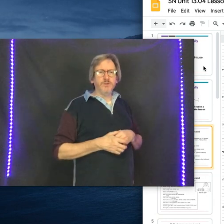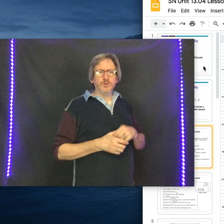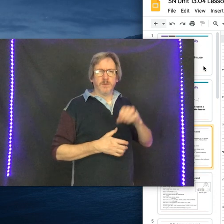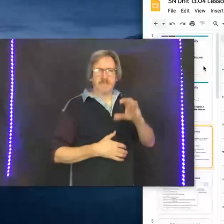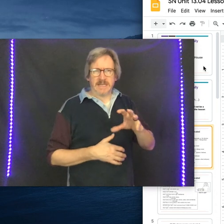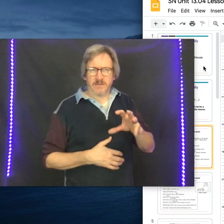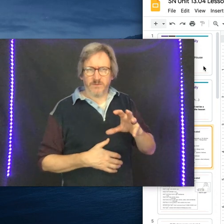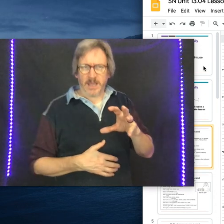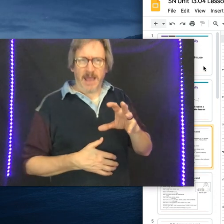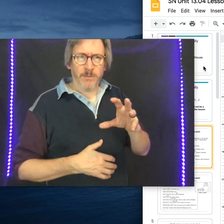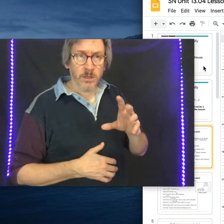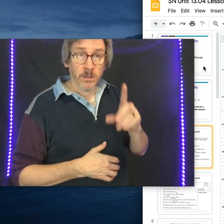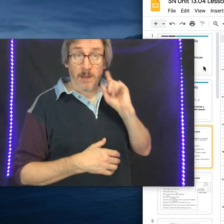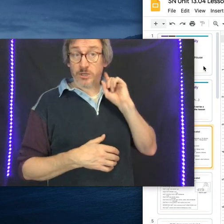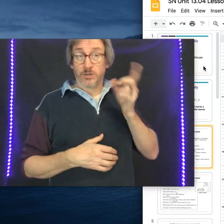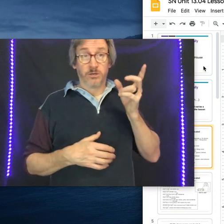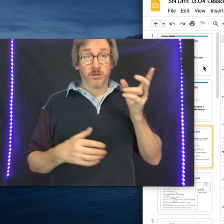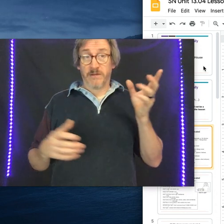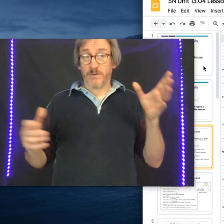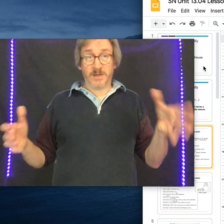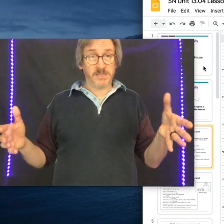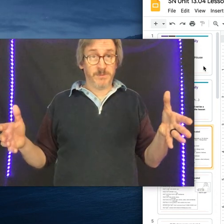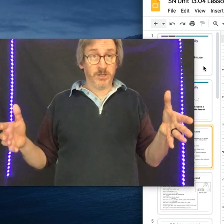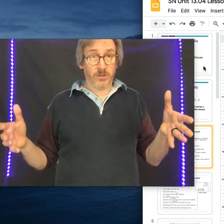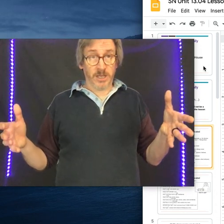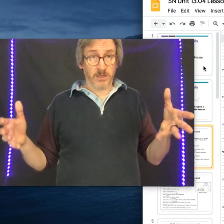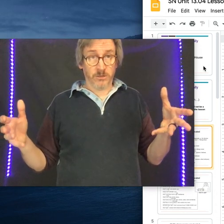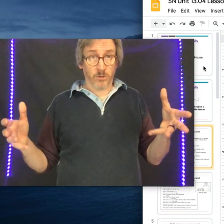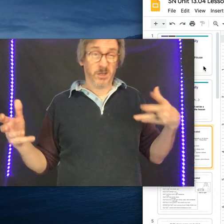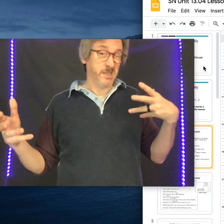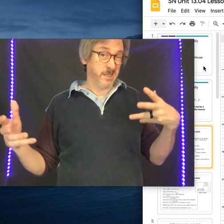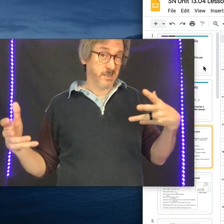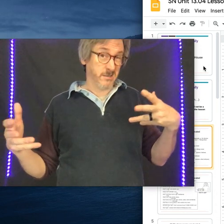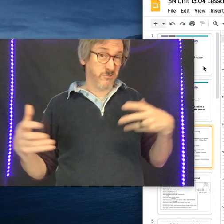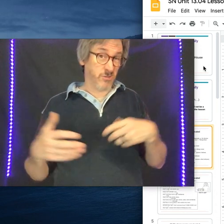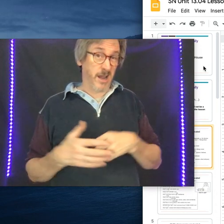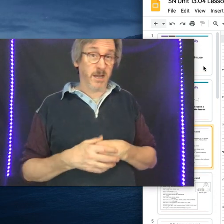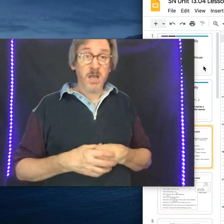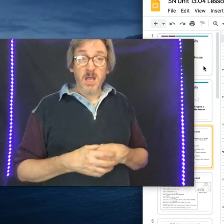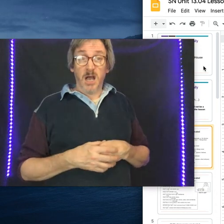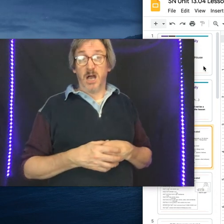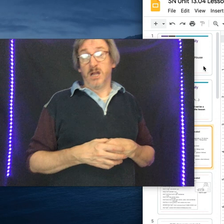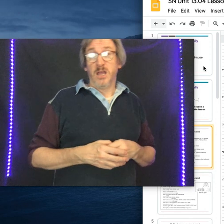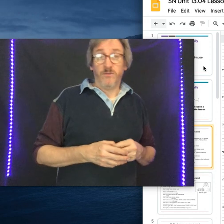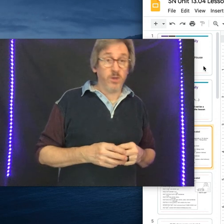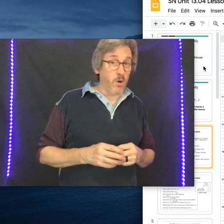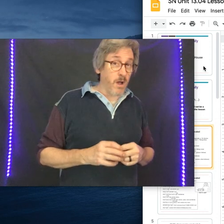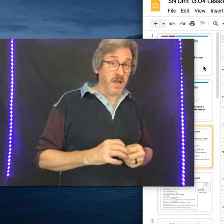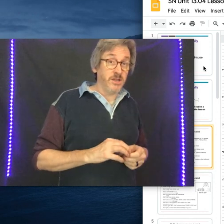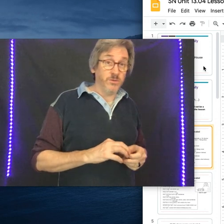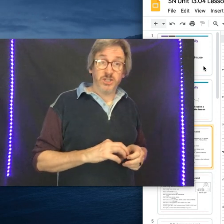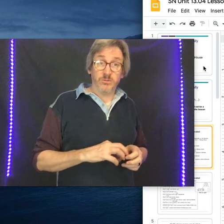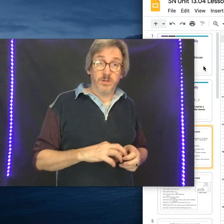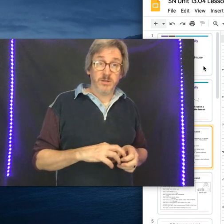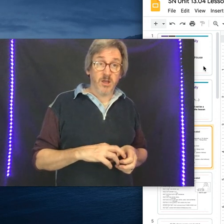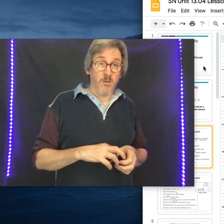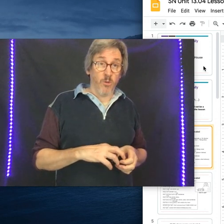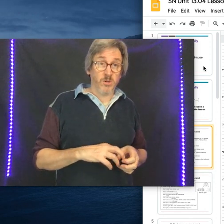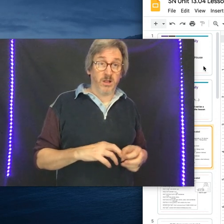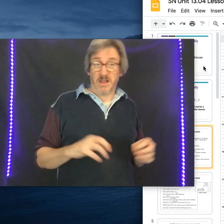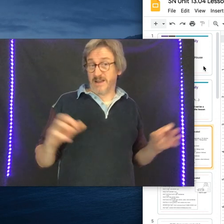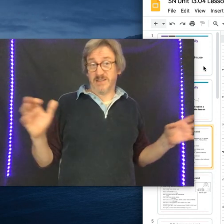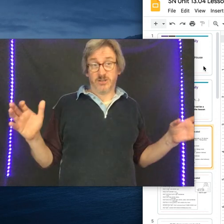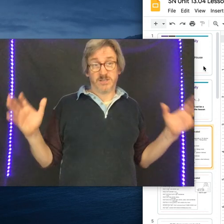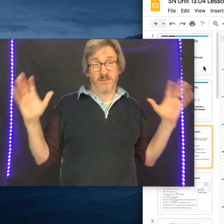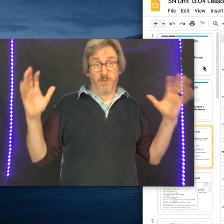If you do want to get the vocab, I'm sure everybody's been looking, or at least has tried. If you go on YouTube,